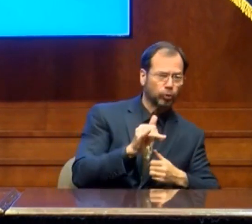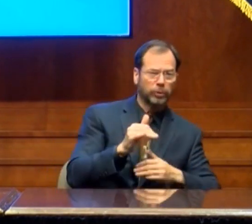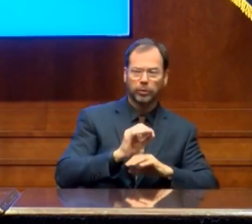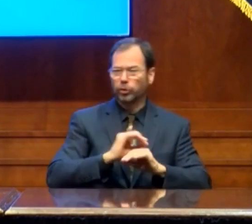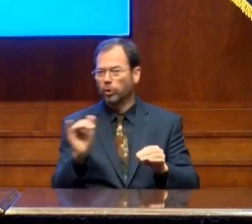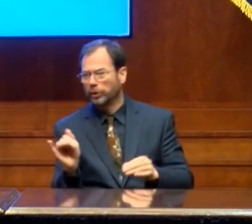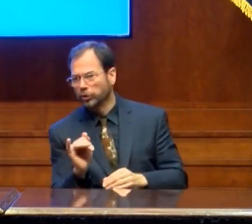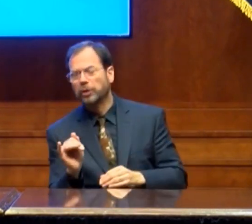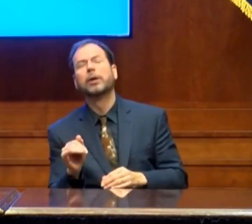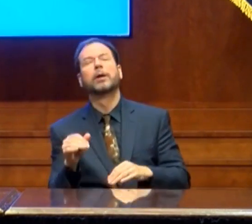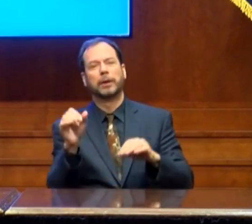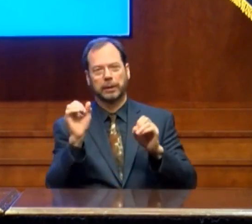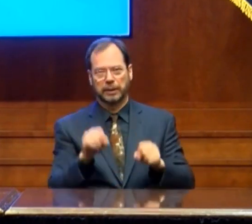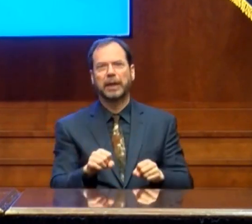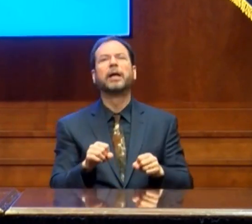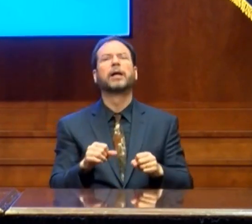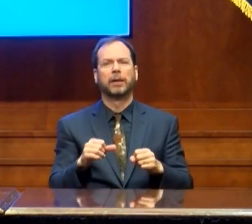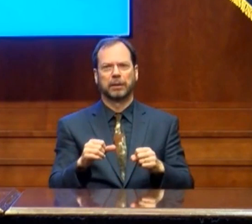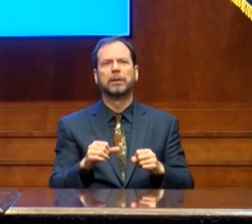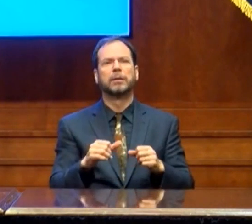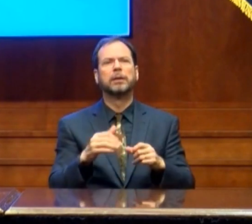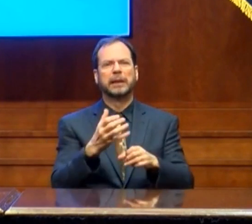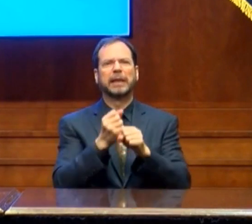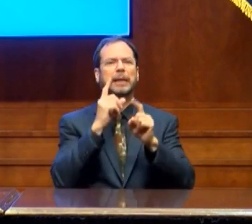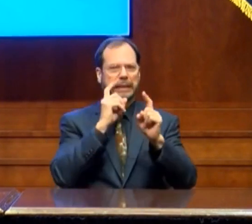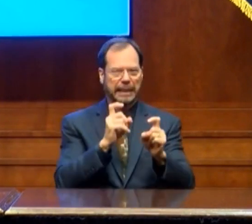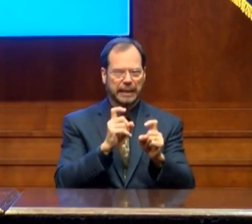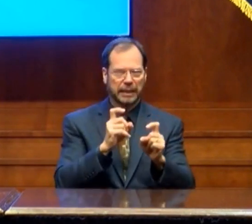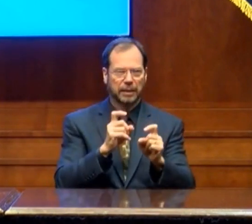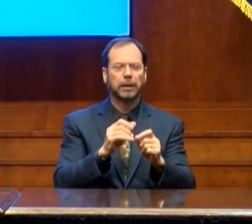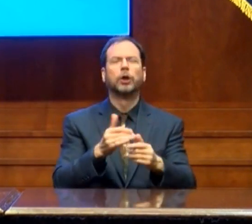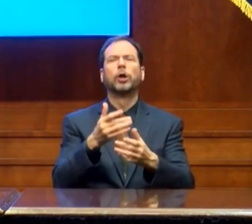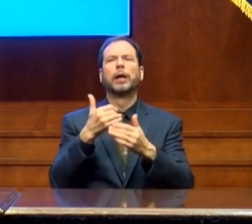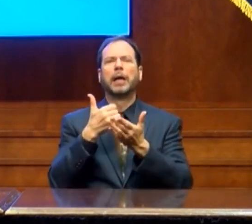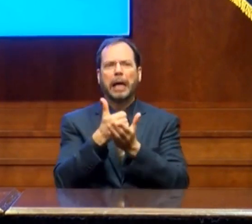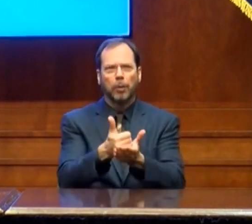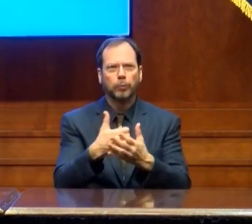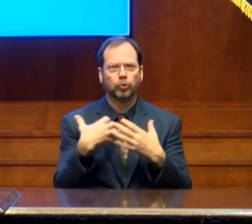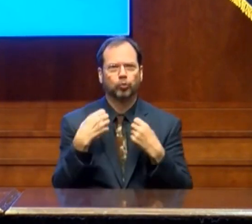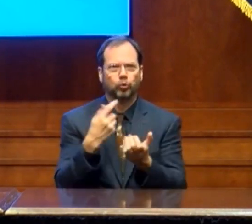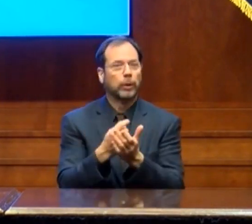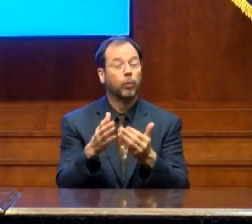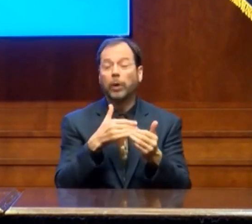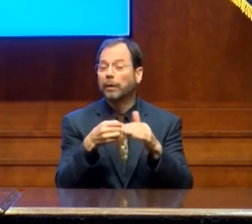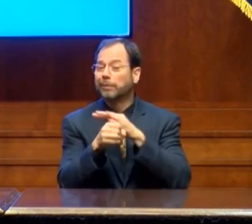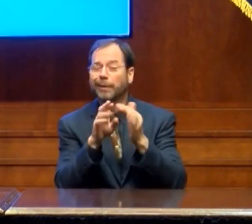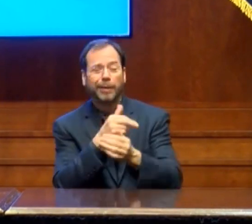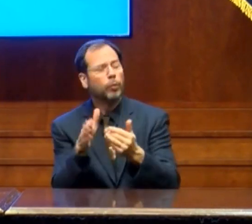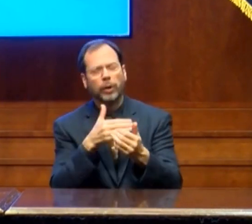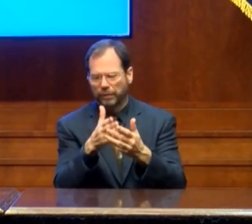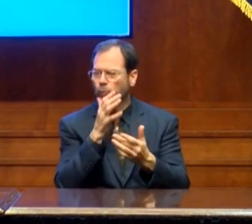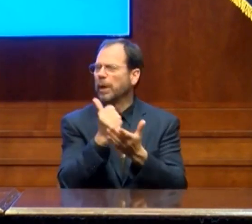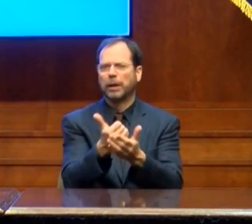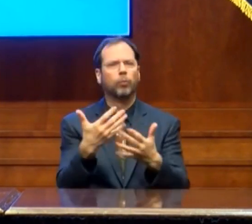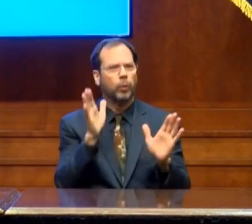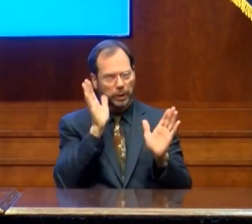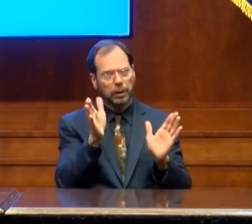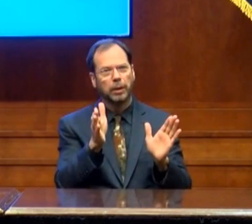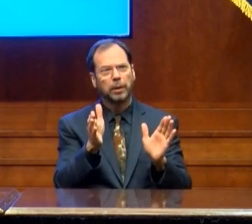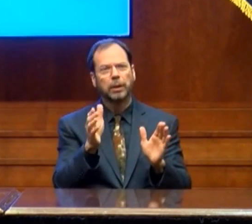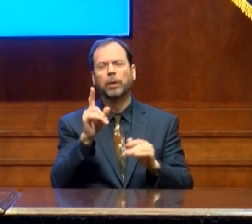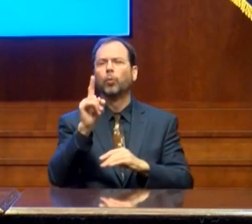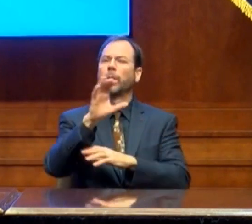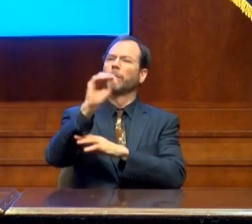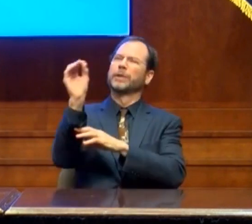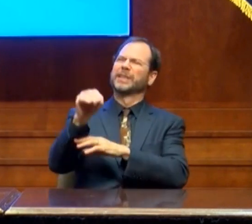insurance status, will have access to COVID-19 test, COVID-19 treatment, whether it be hospitalization or whatever is needed.